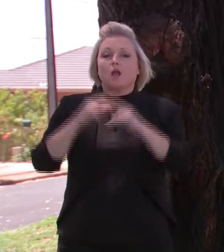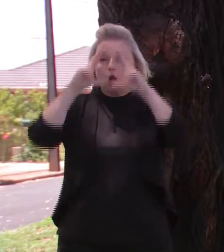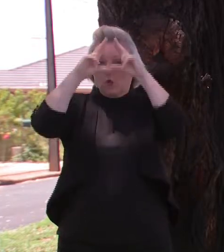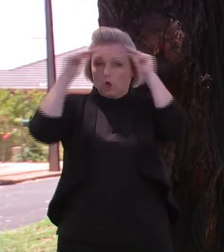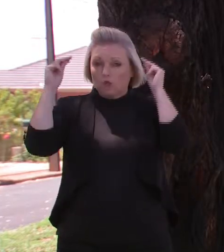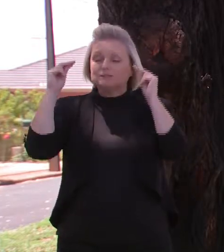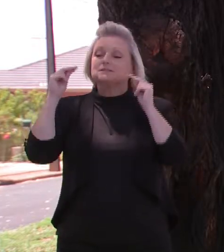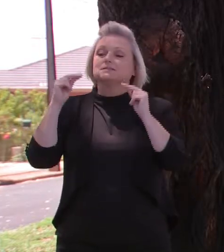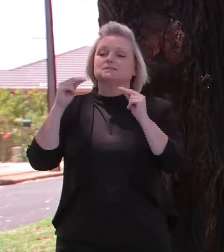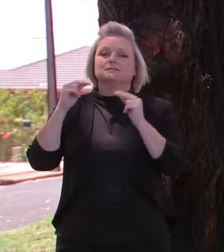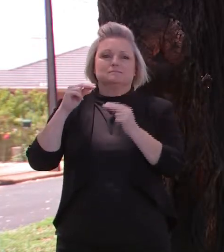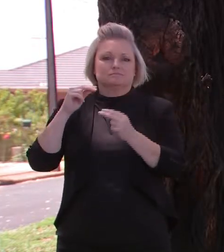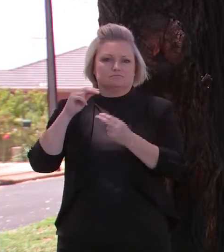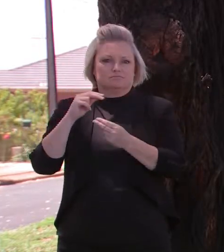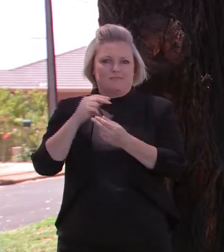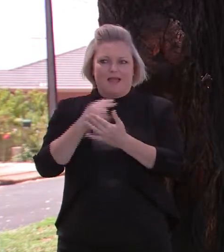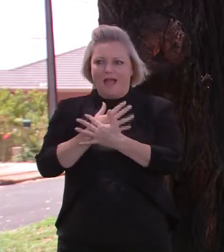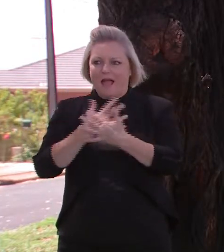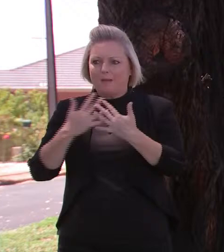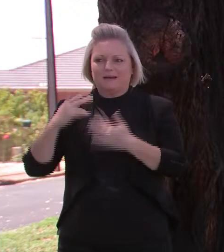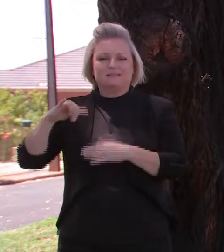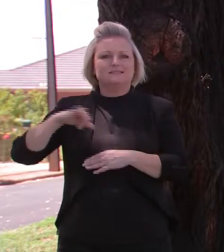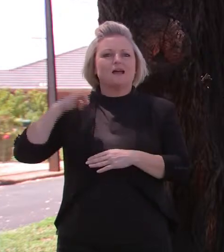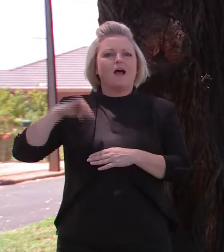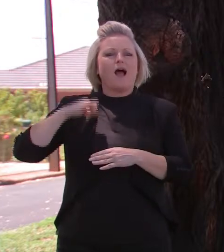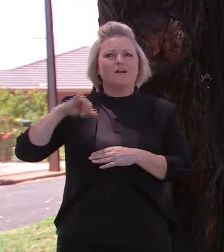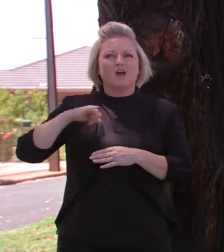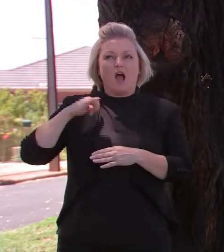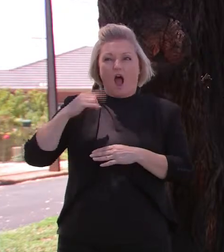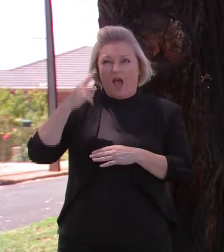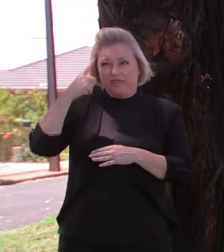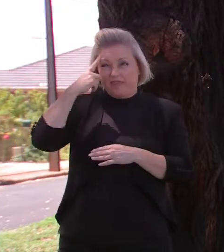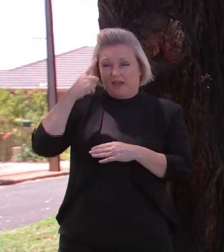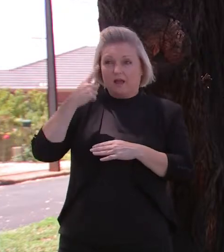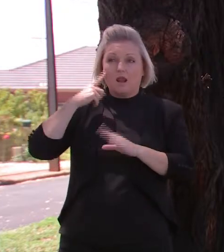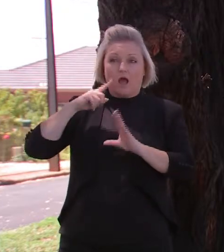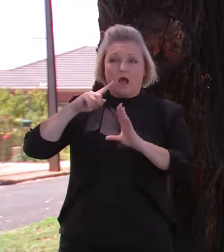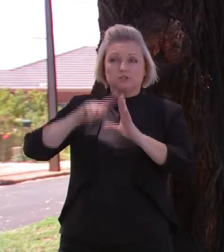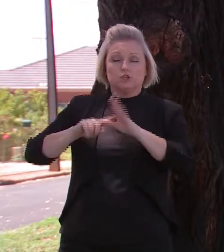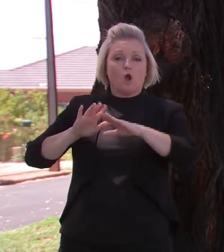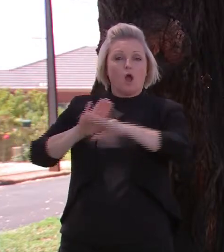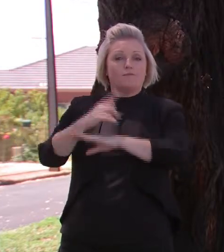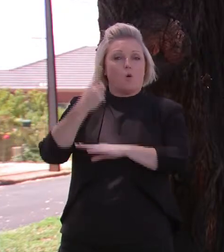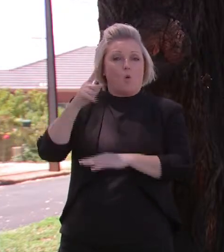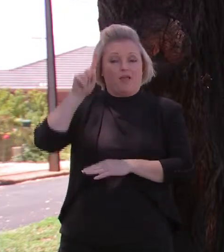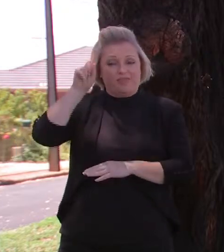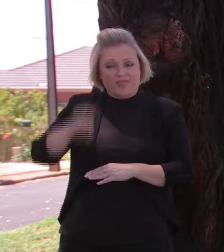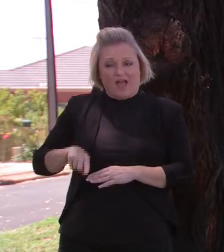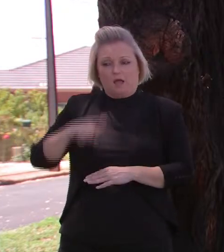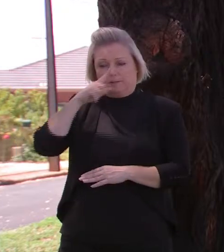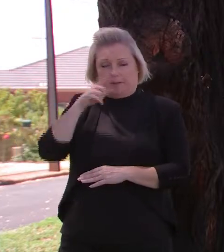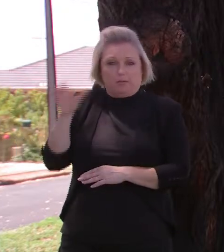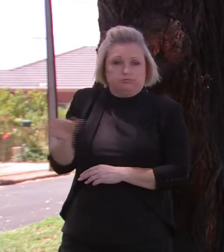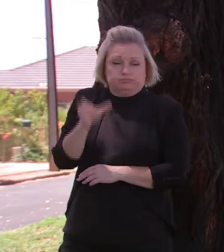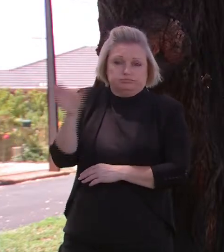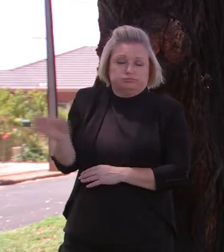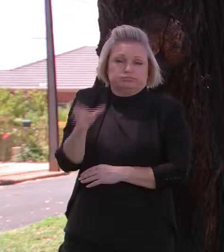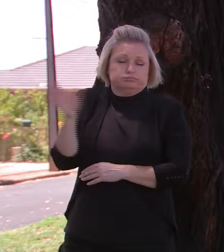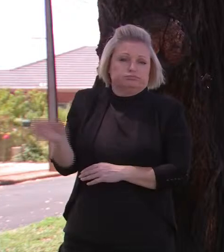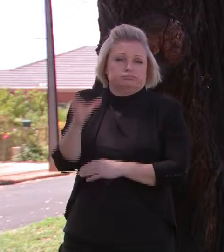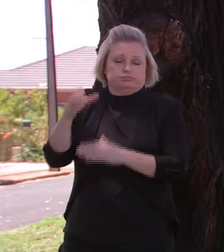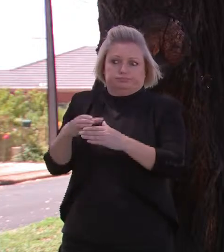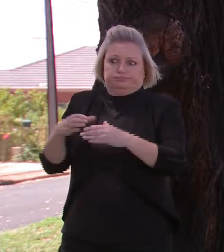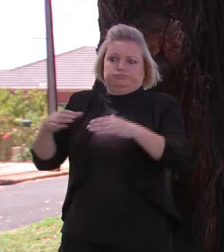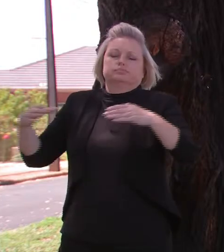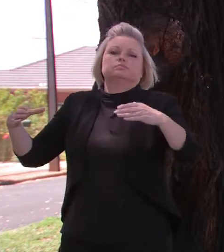course of this government. Last financial year, more than 1,000 additional nurses and doctors, health professionals were put on in South Australia, and at the moment we're in a